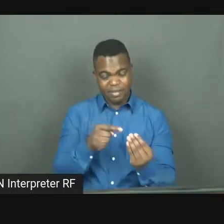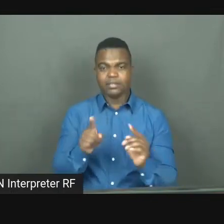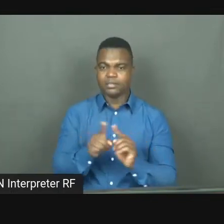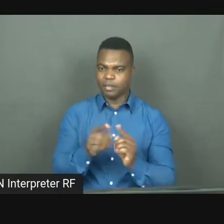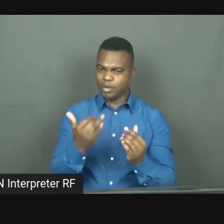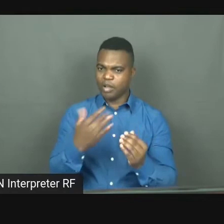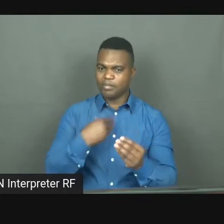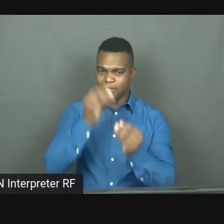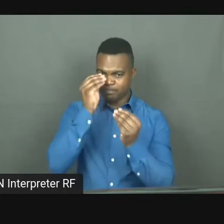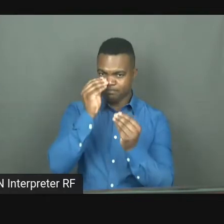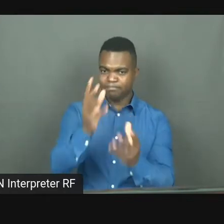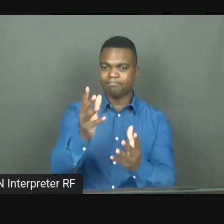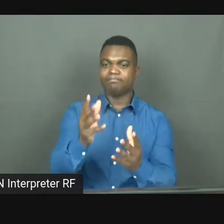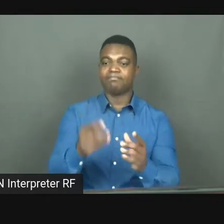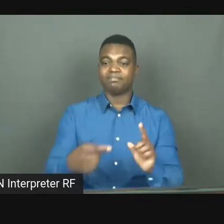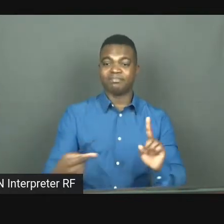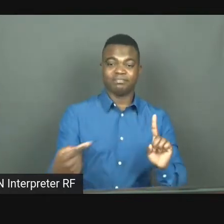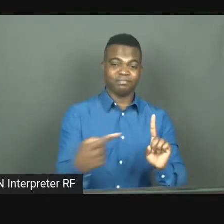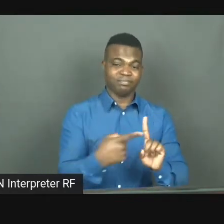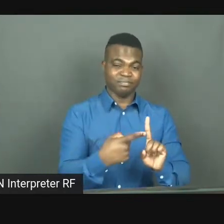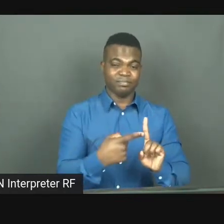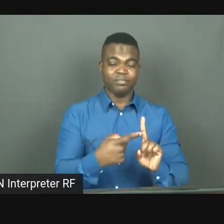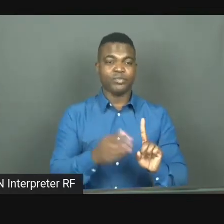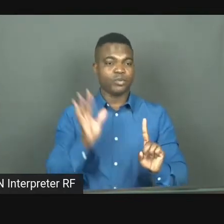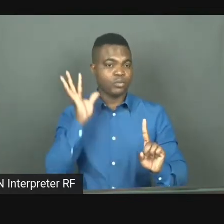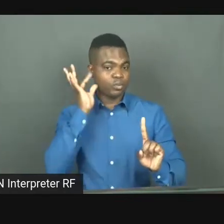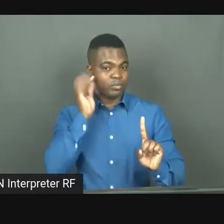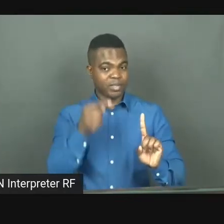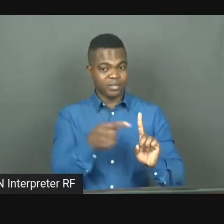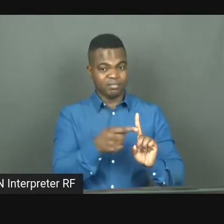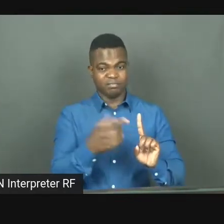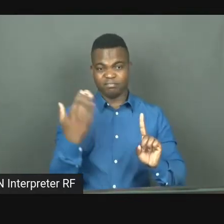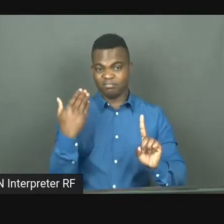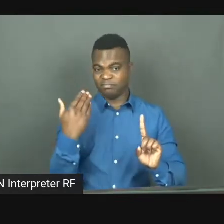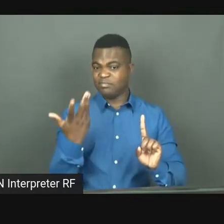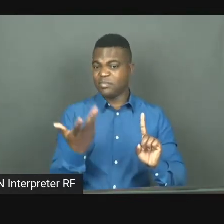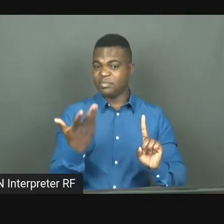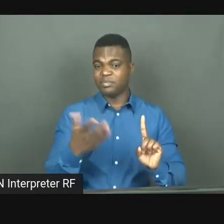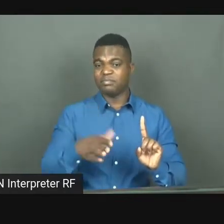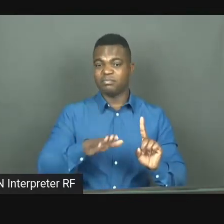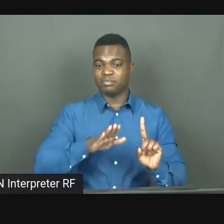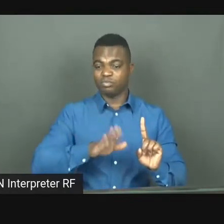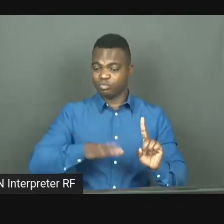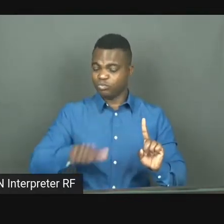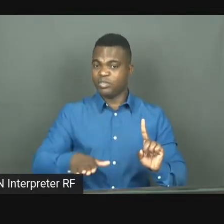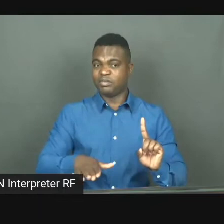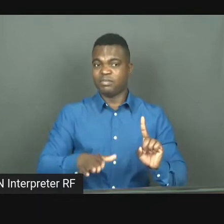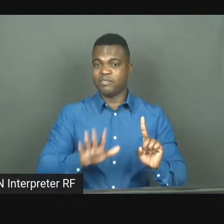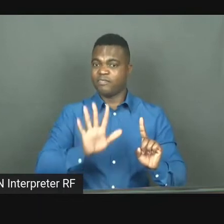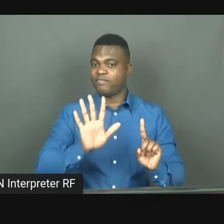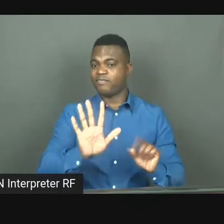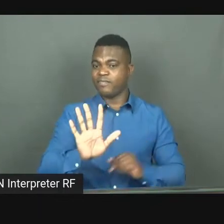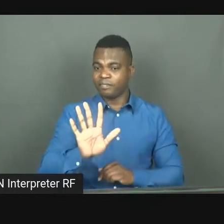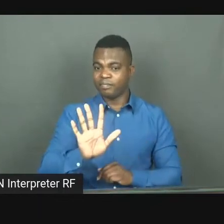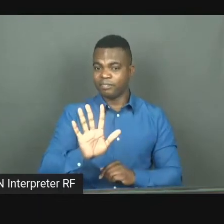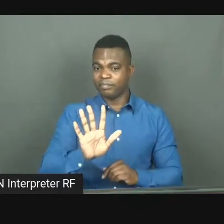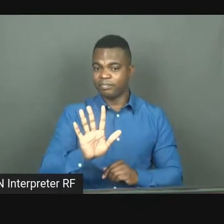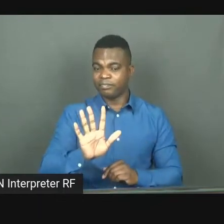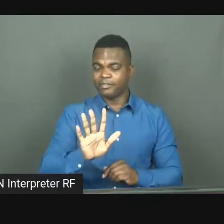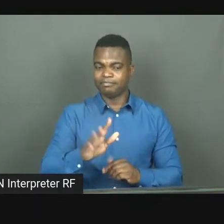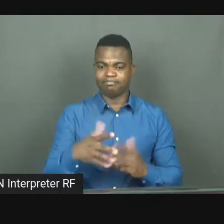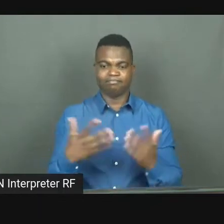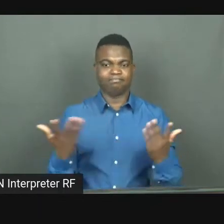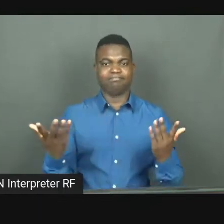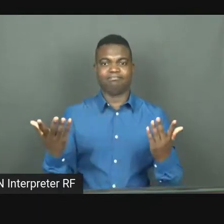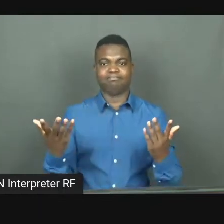How are we doing? How can we help you to help yourself out of all of